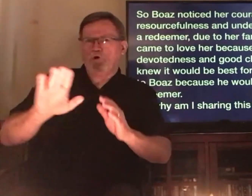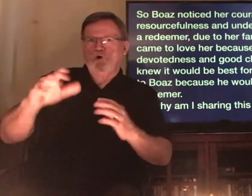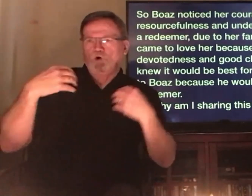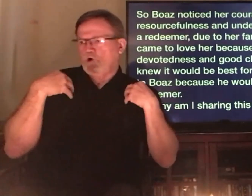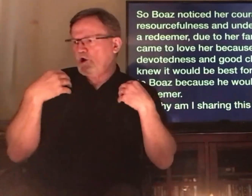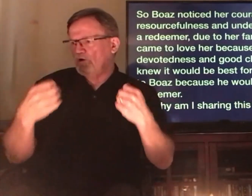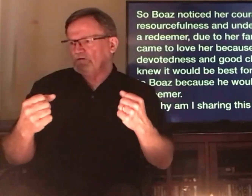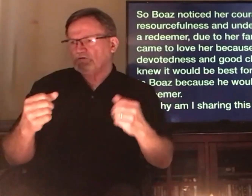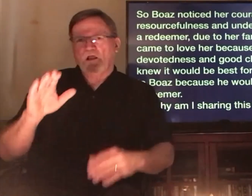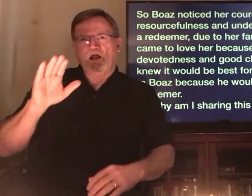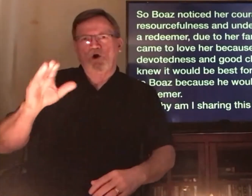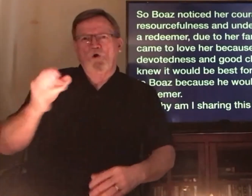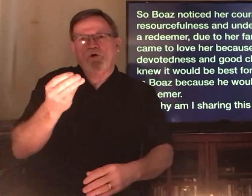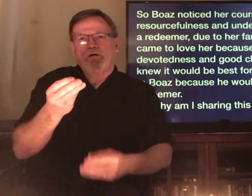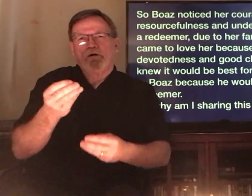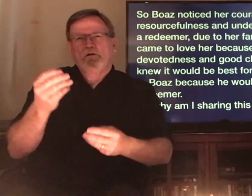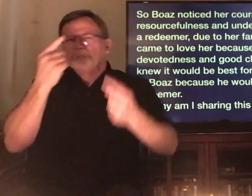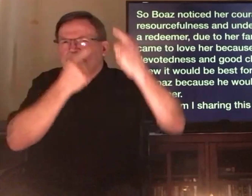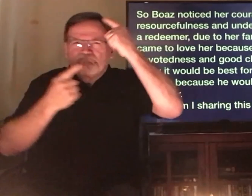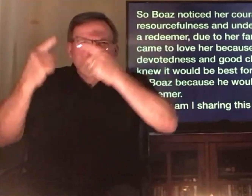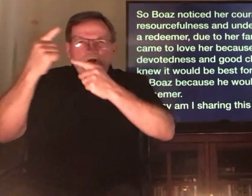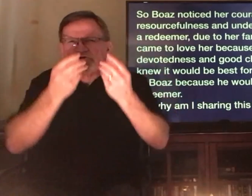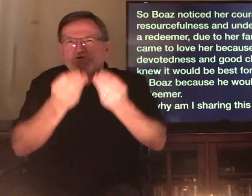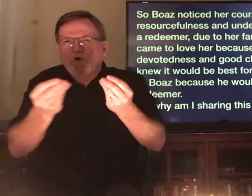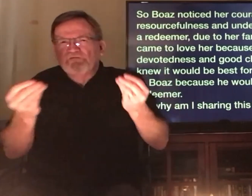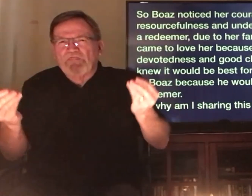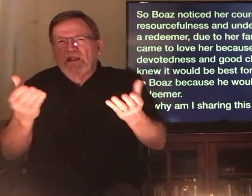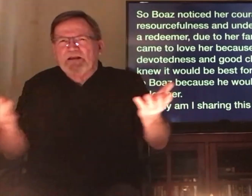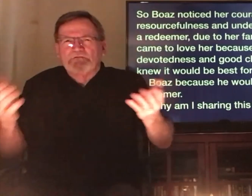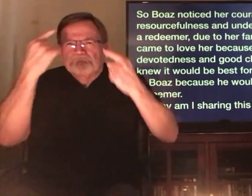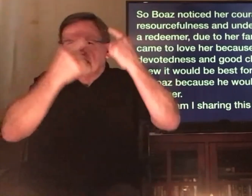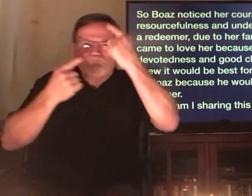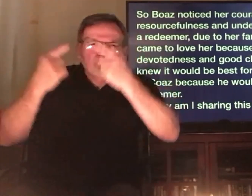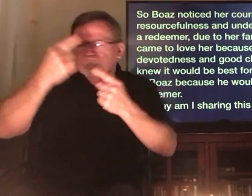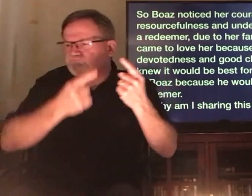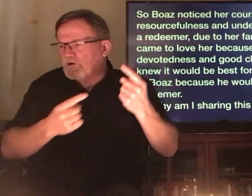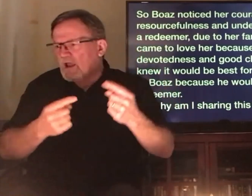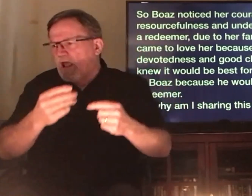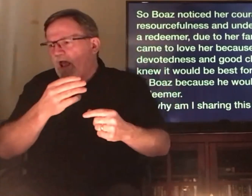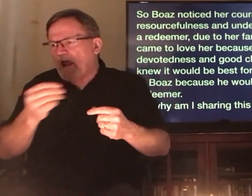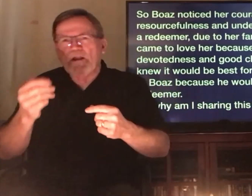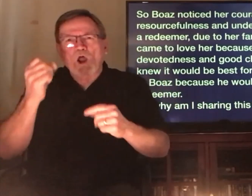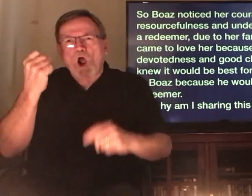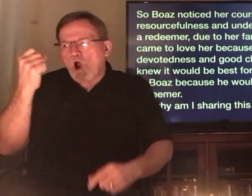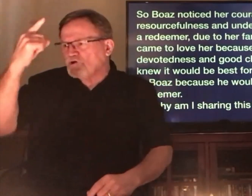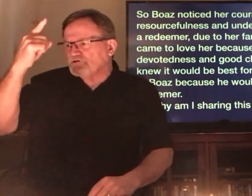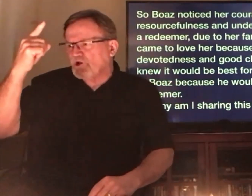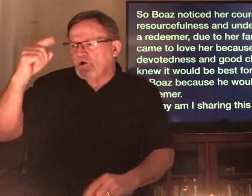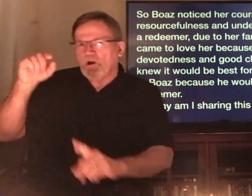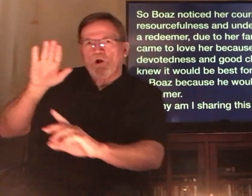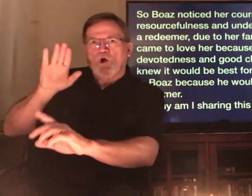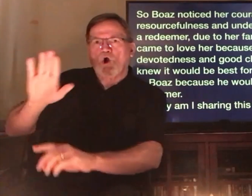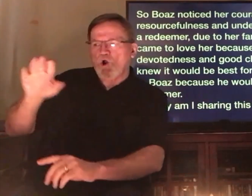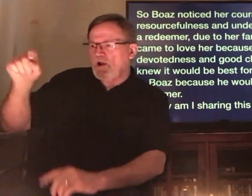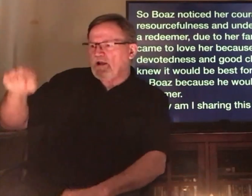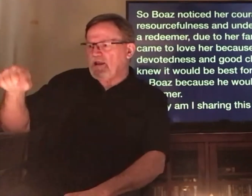became bitter. She told her son, two wives, daughter-in-law, to stay